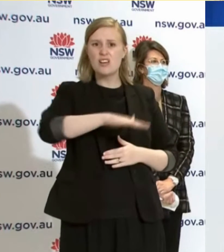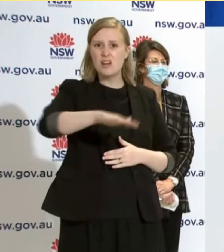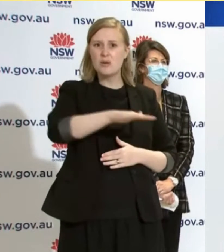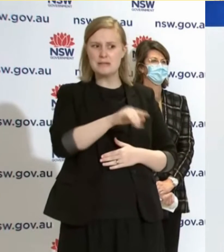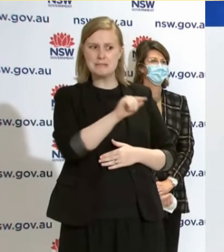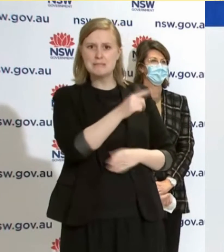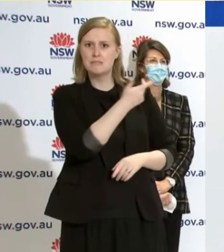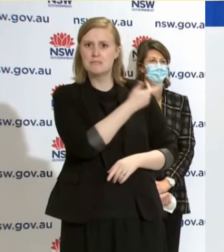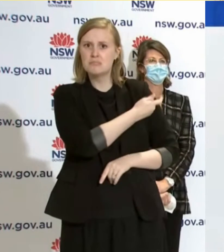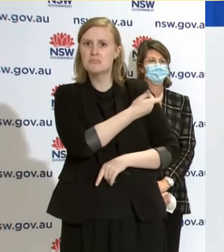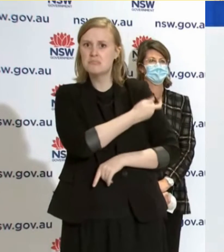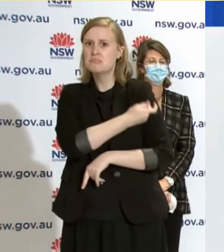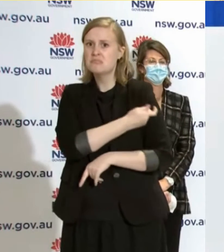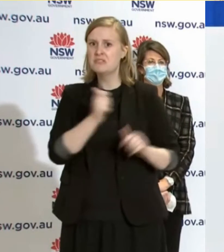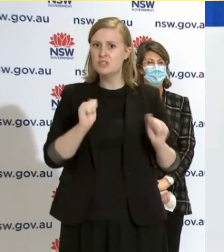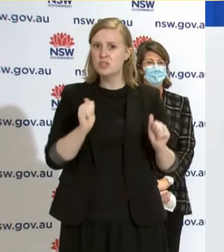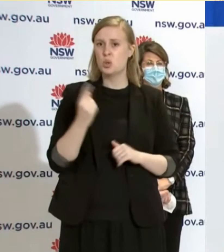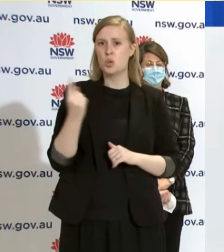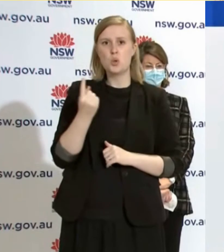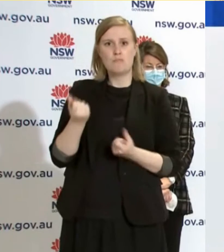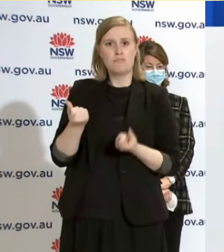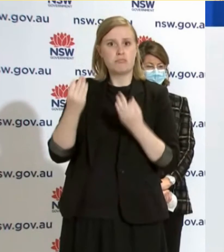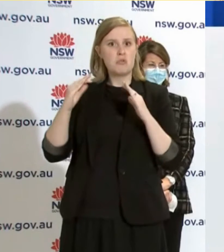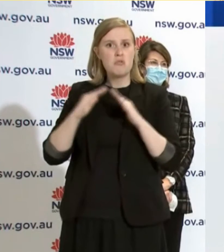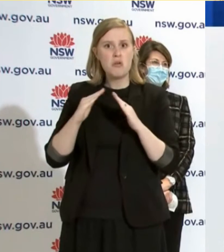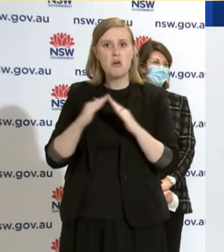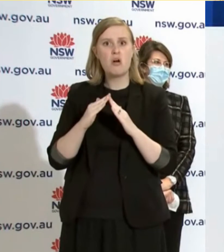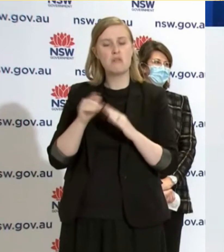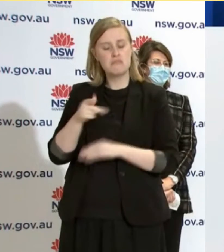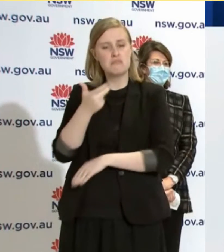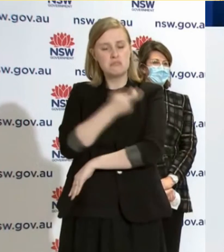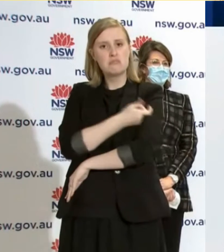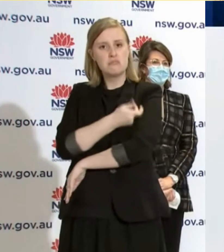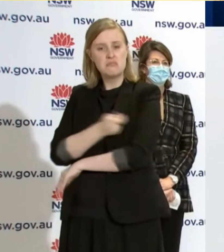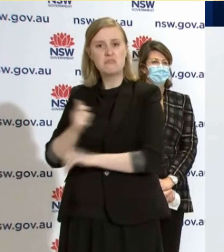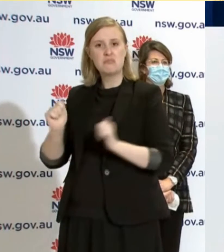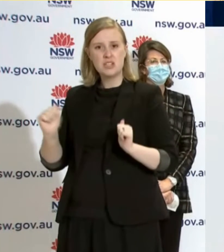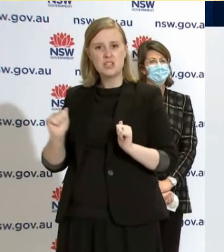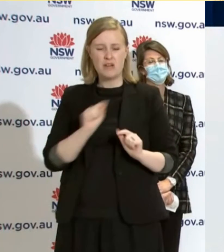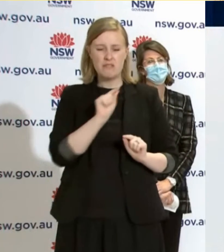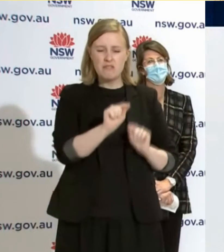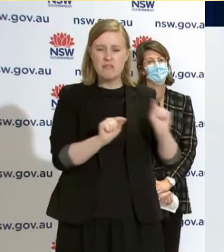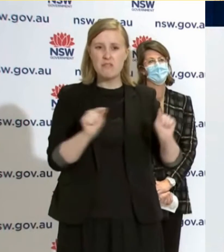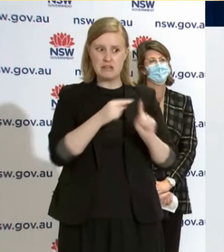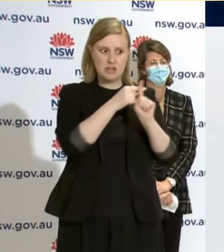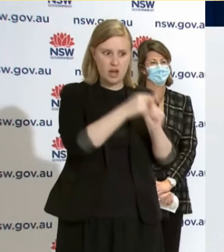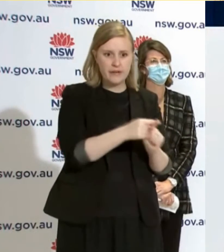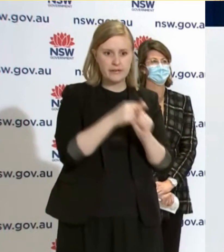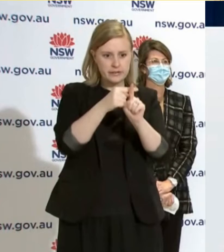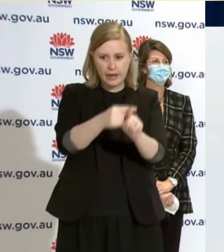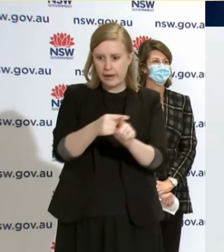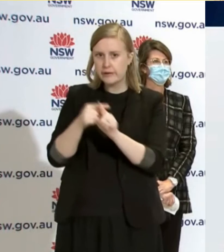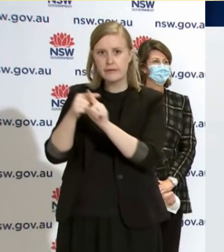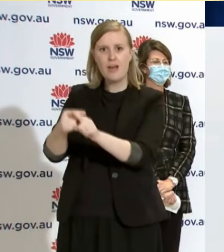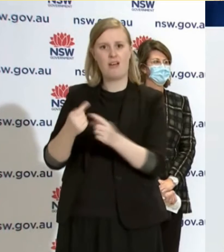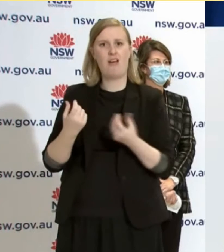all of our disadvantaged communities, our homeless communities. So be assured that whilst we don't talk about that, our local health districts